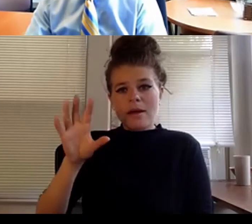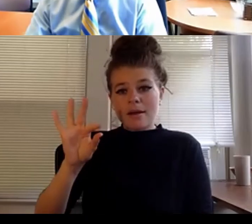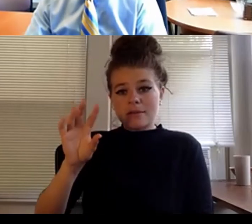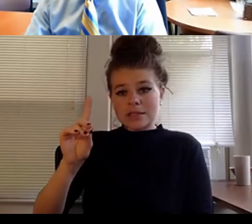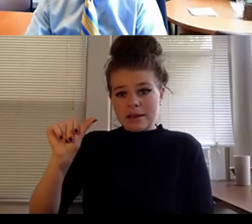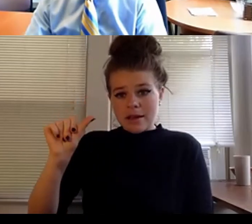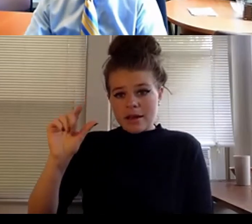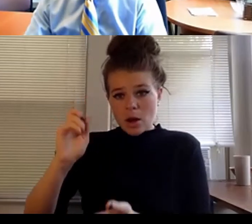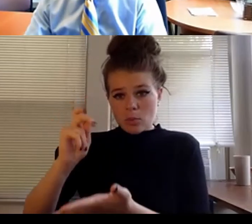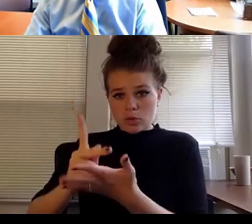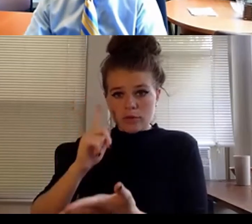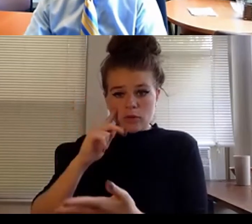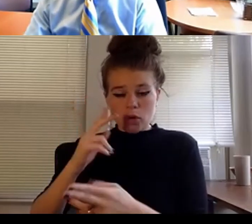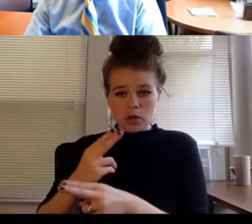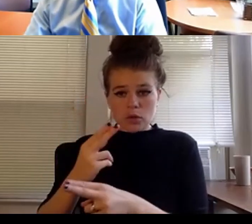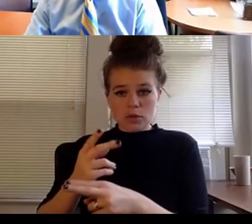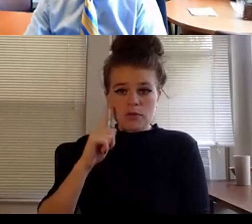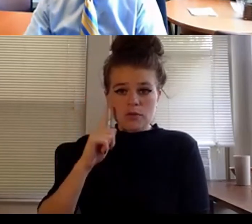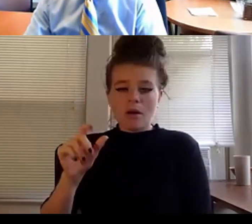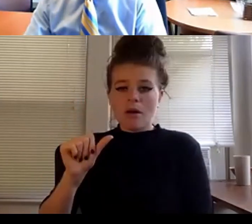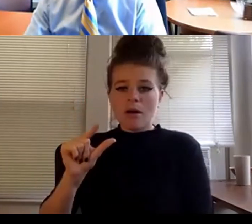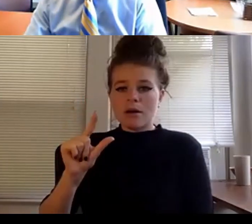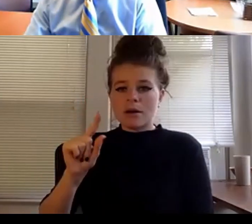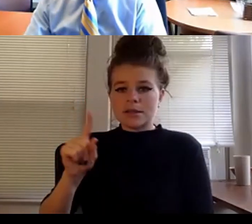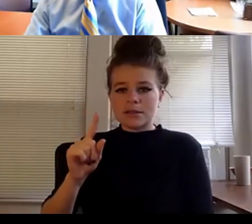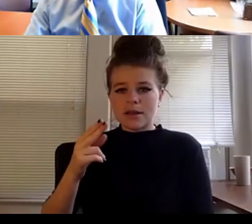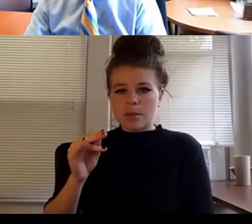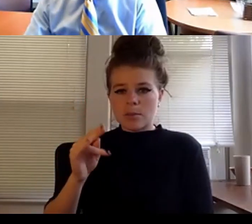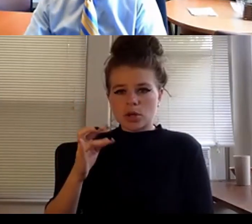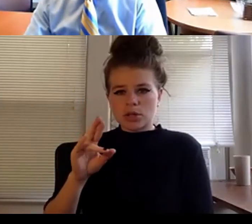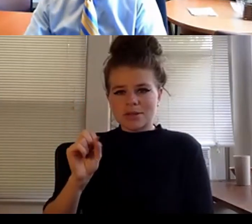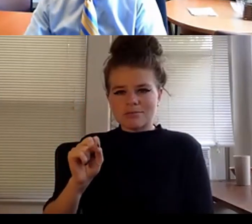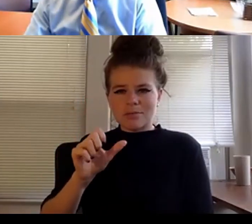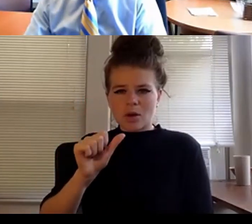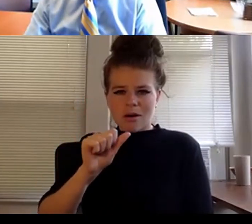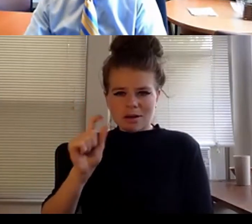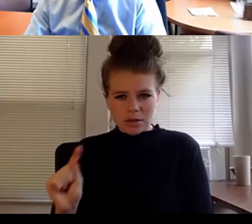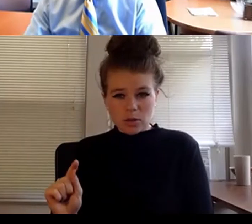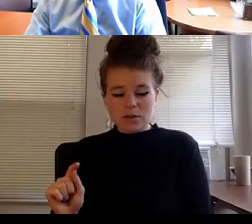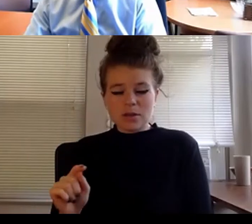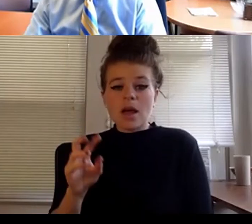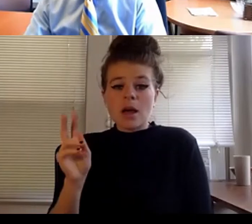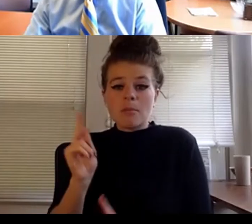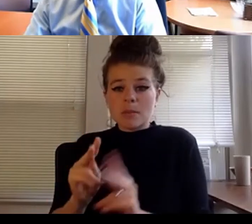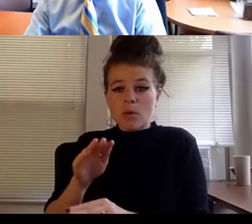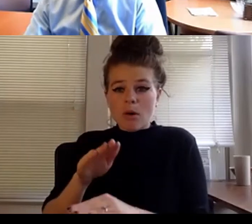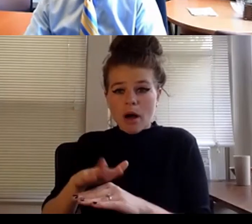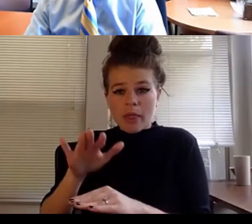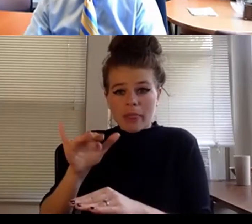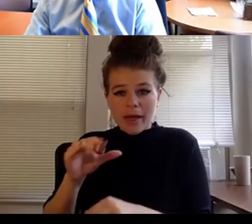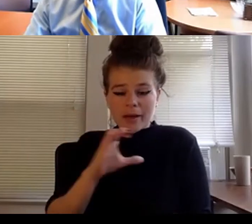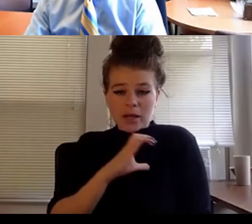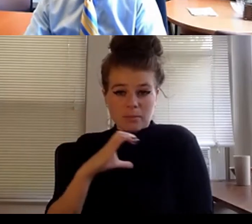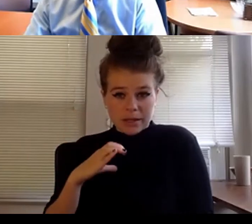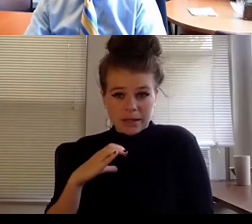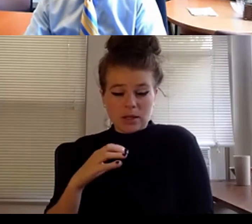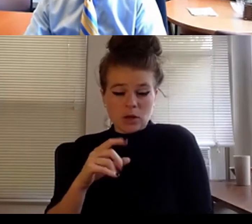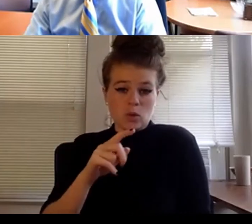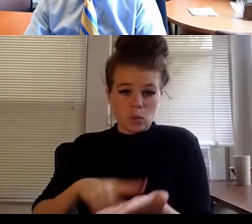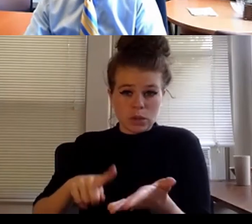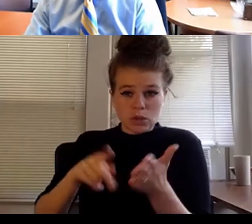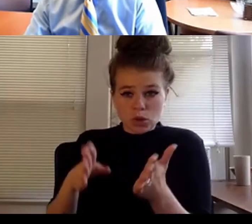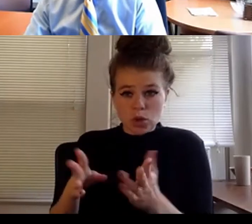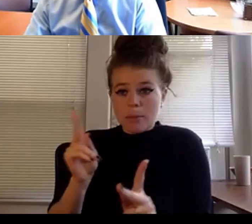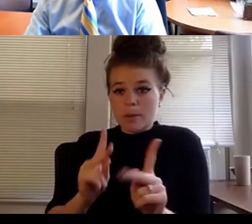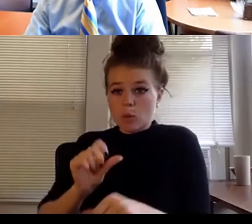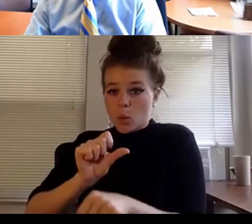approved for use for Alzheimer's, which people on that committee, physicians and other research, and even people that worked on the